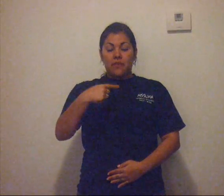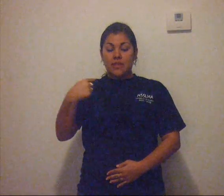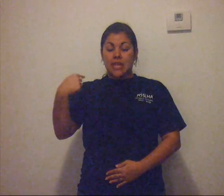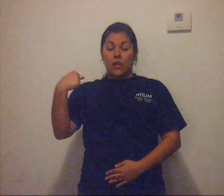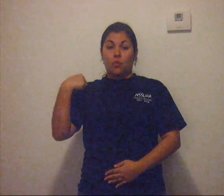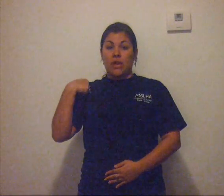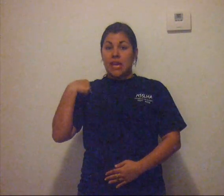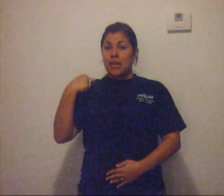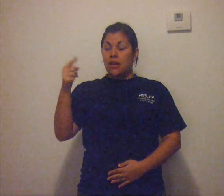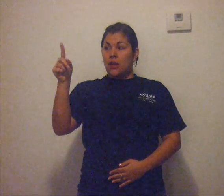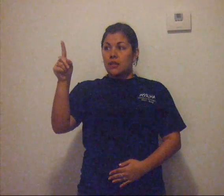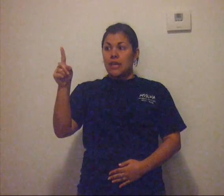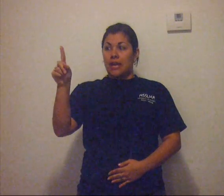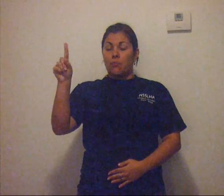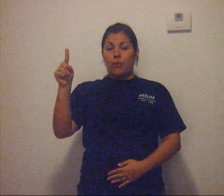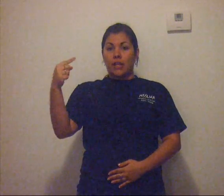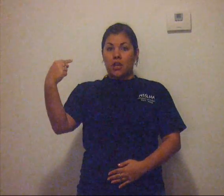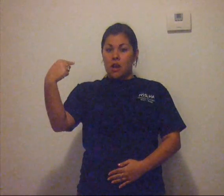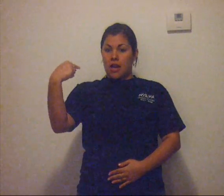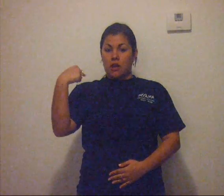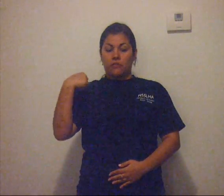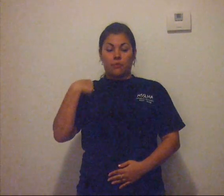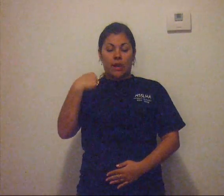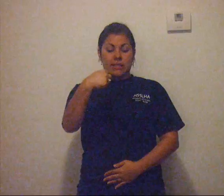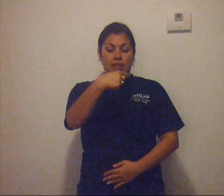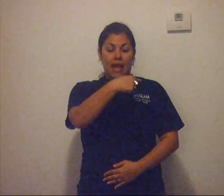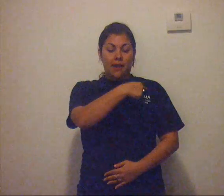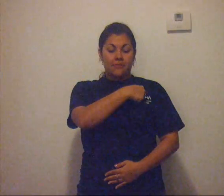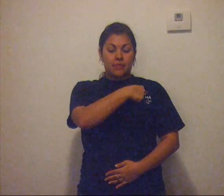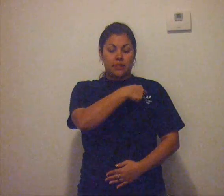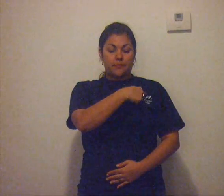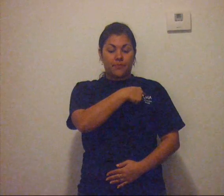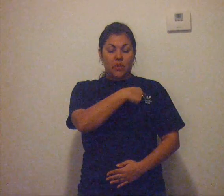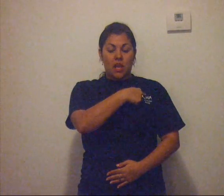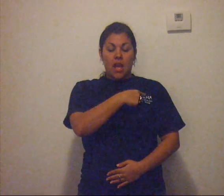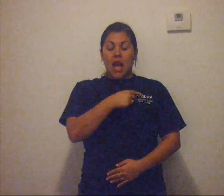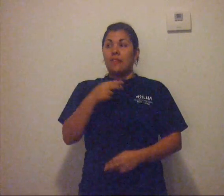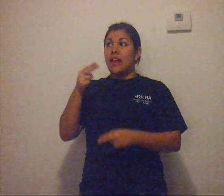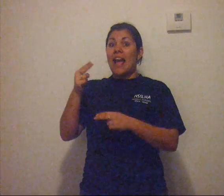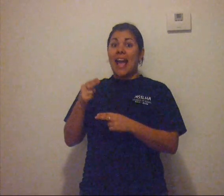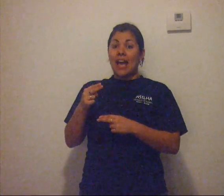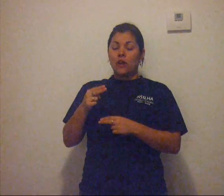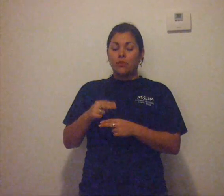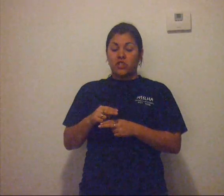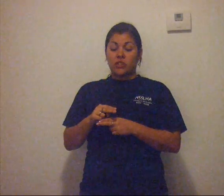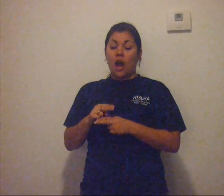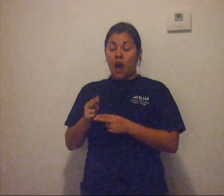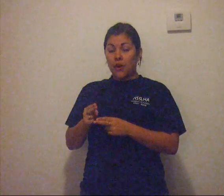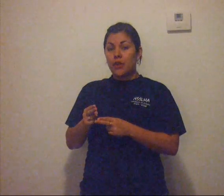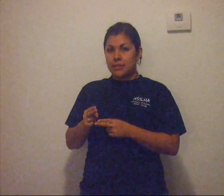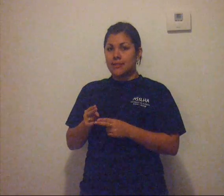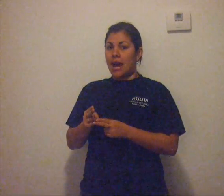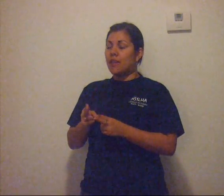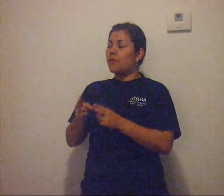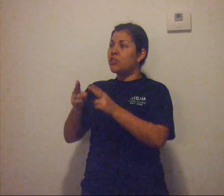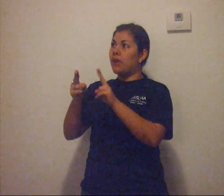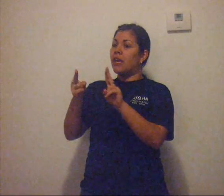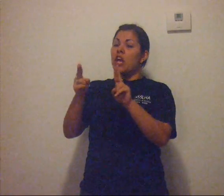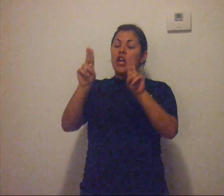the sign "we," take a pointer and go from right to left, and then "hail," which is honor, is a sign that we're doing.